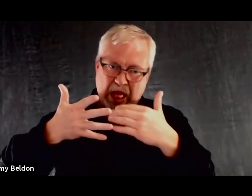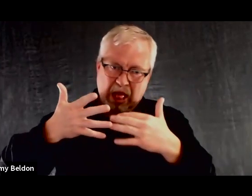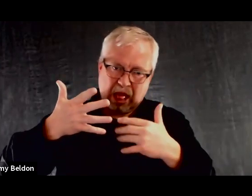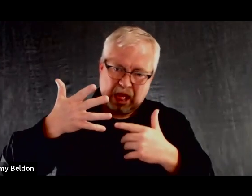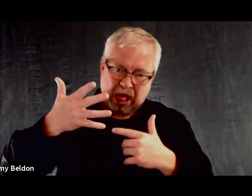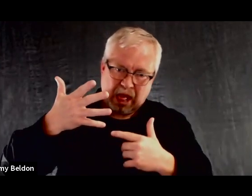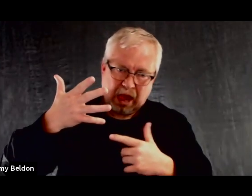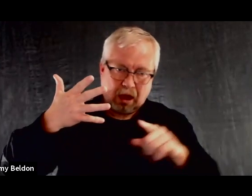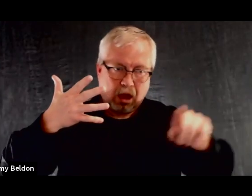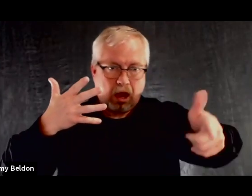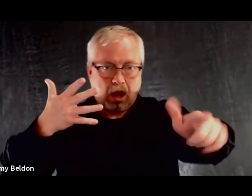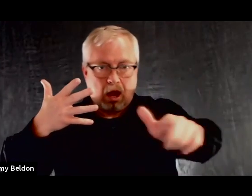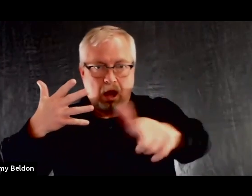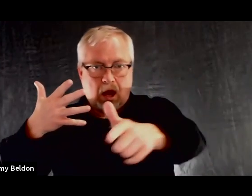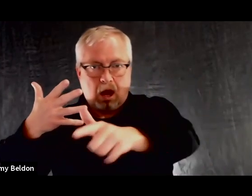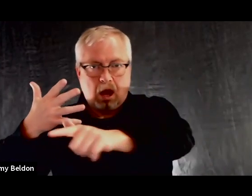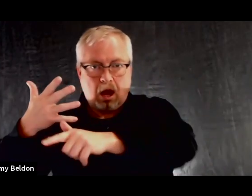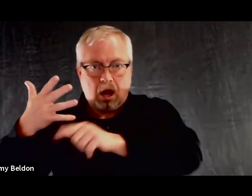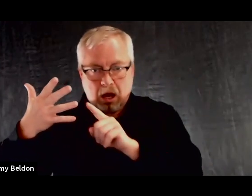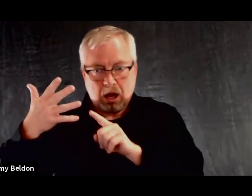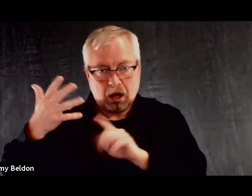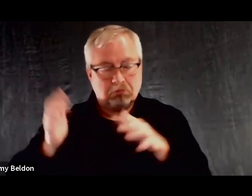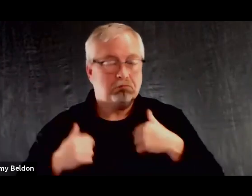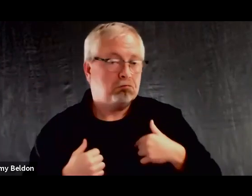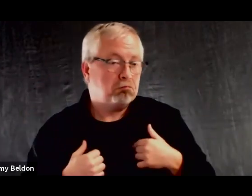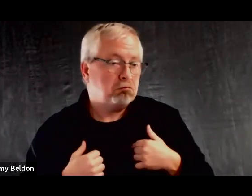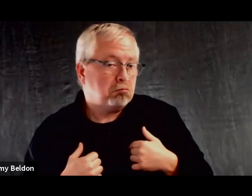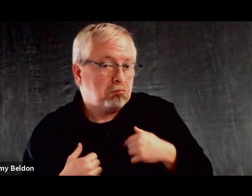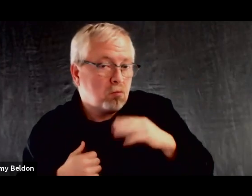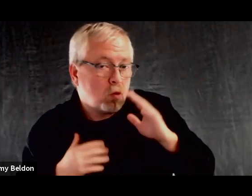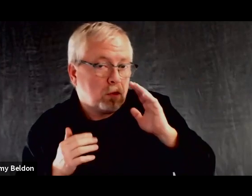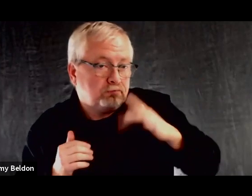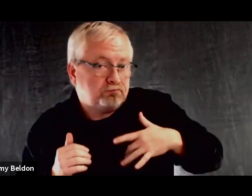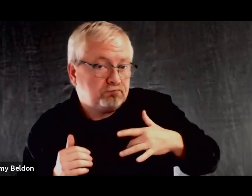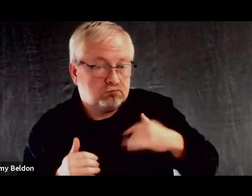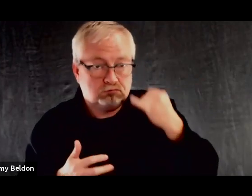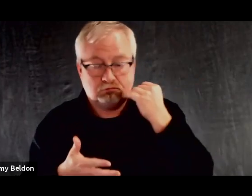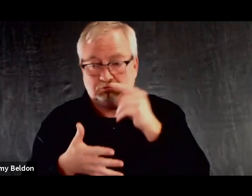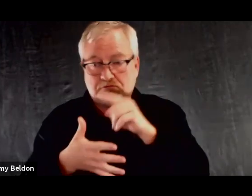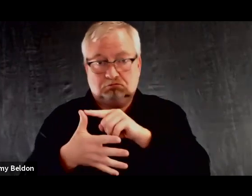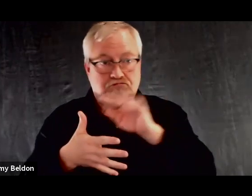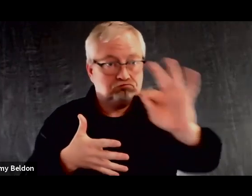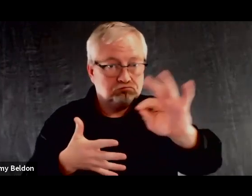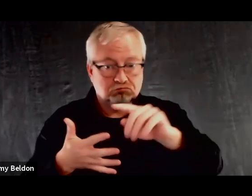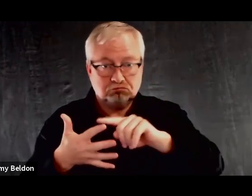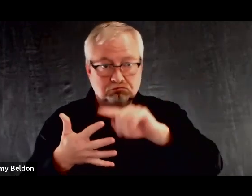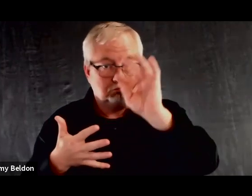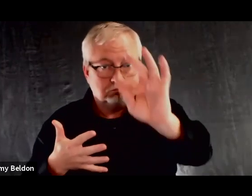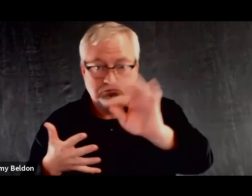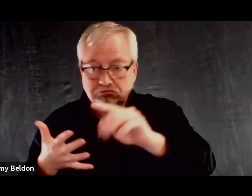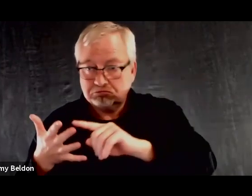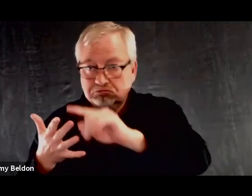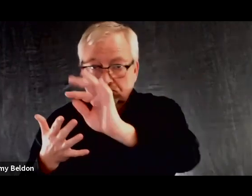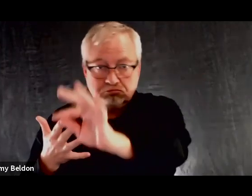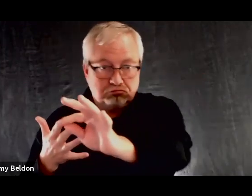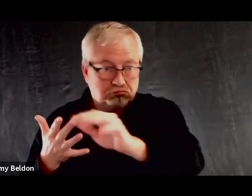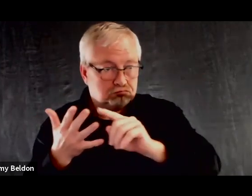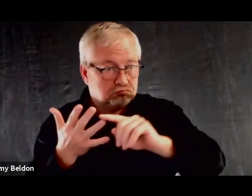will see where we're at in meeting the needs of those groups, and then we will